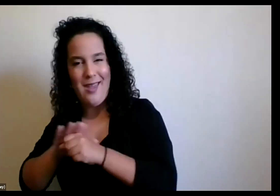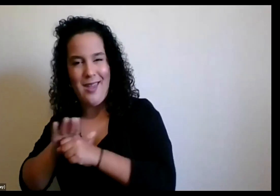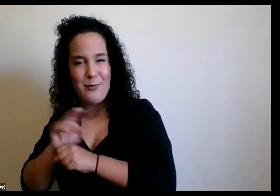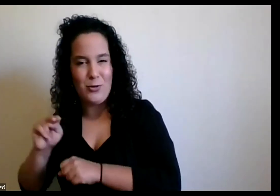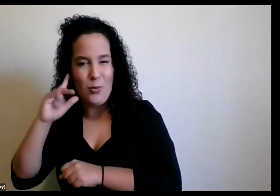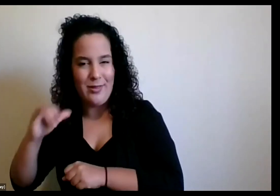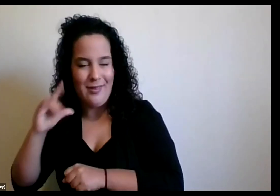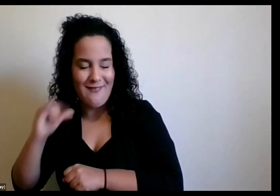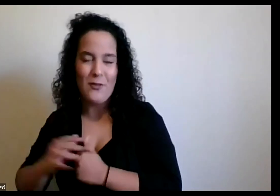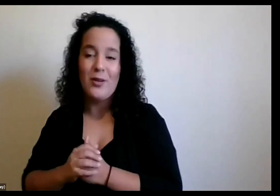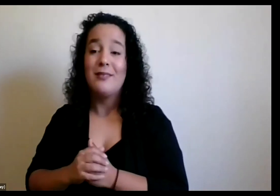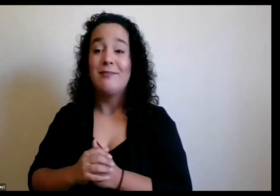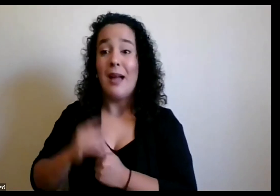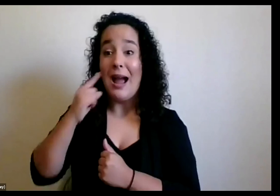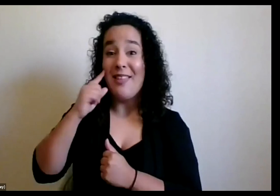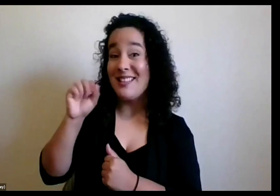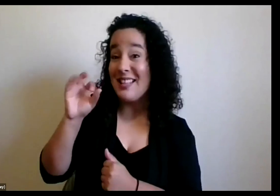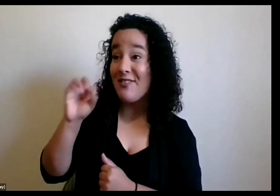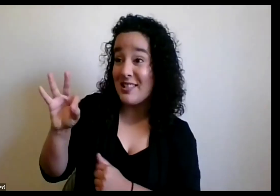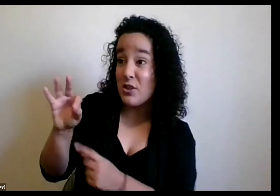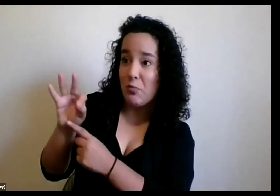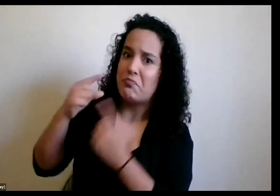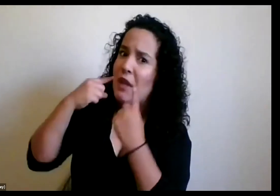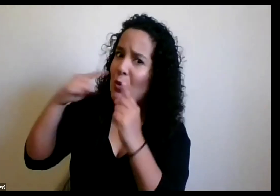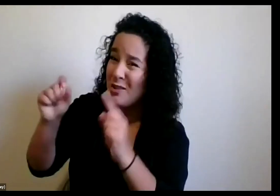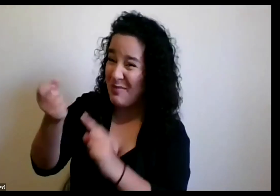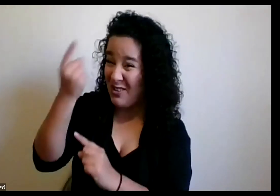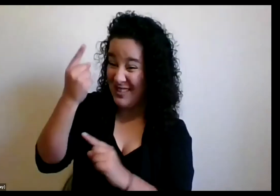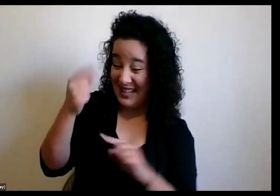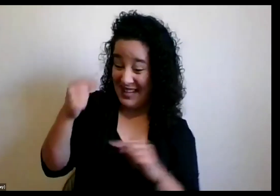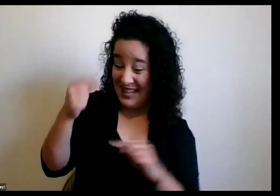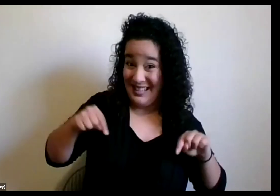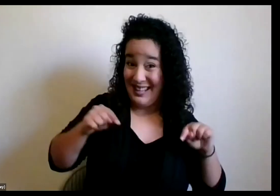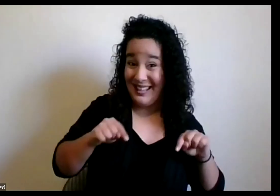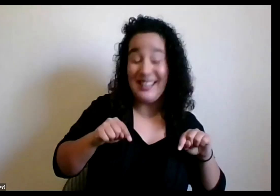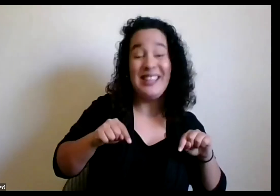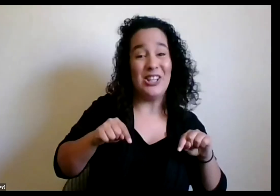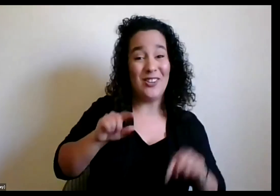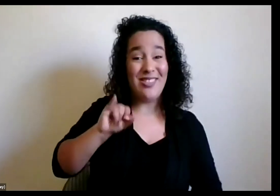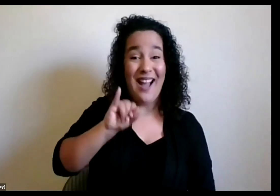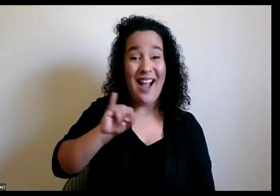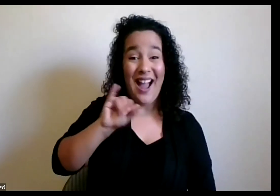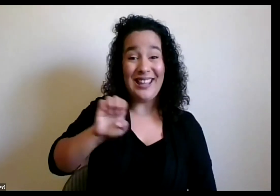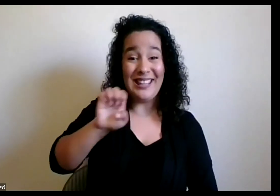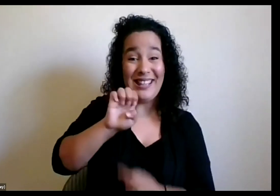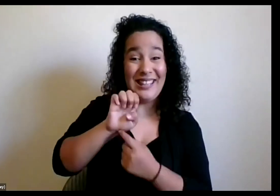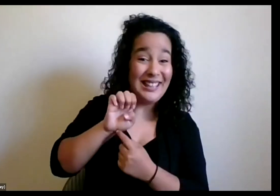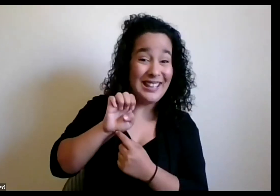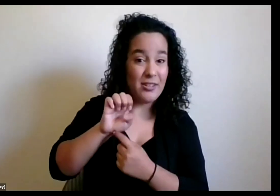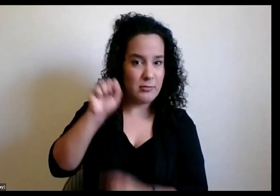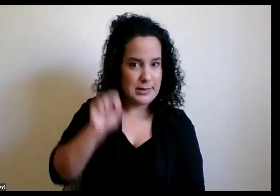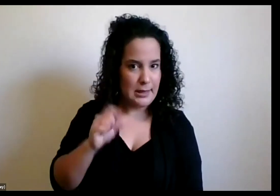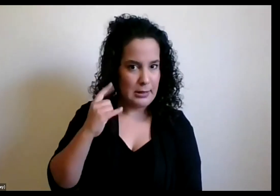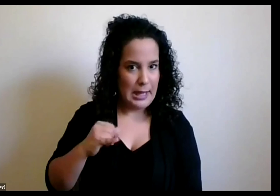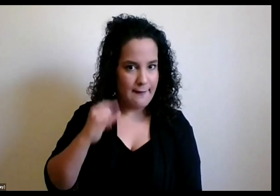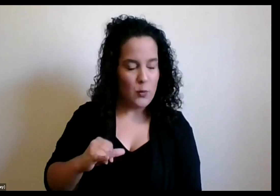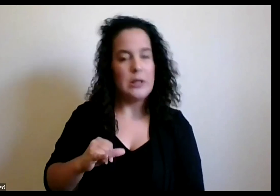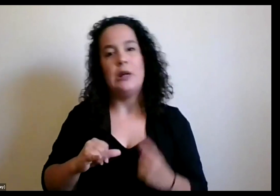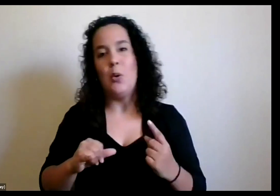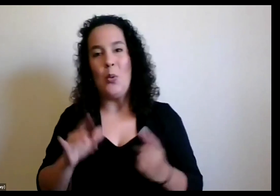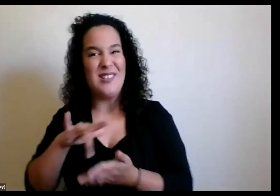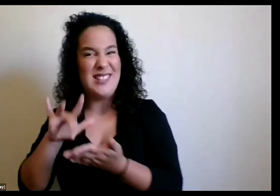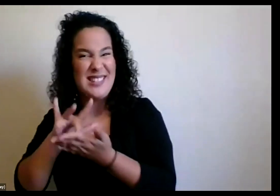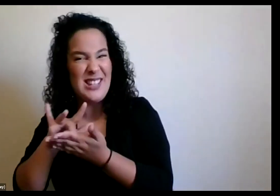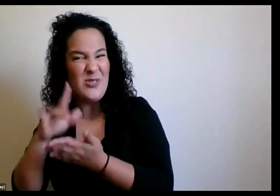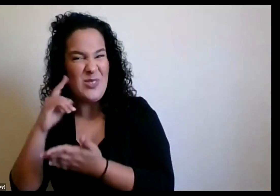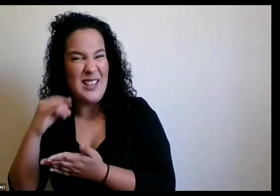that's great that it works for you in San Francisco, but that message isn't going to play here in the Inland Empire. That message isn't going to play in the Central Valley. And so I